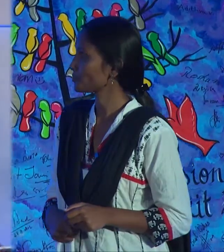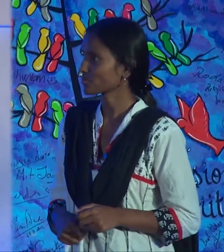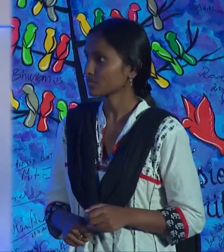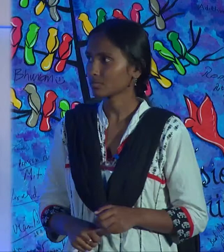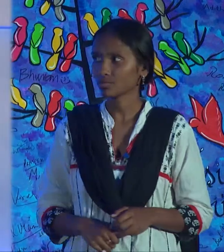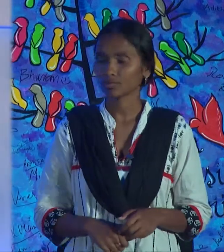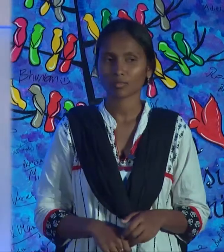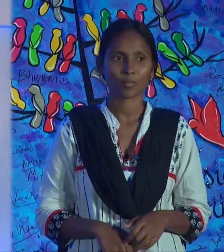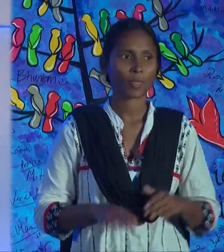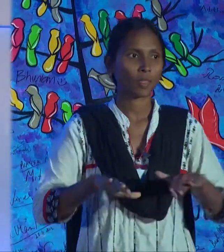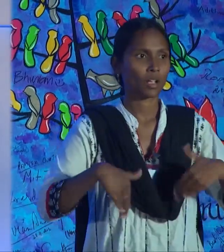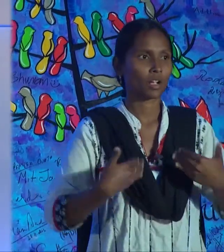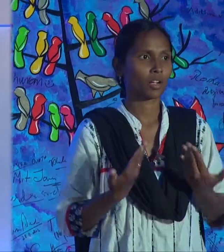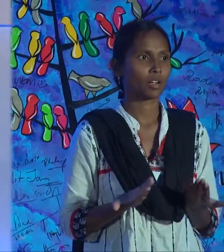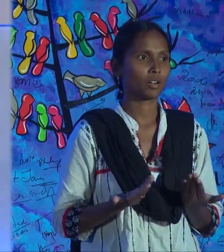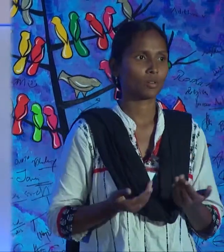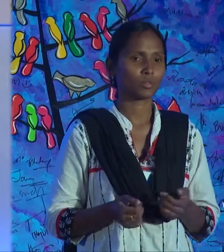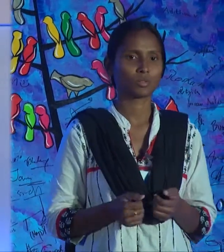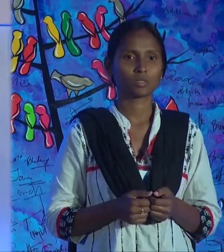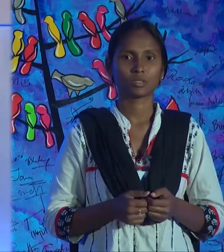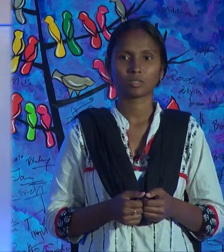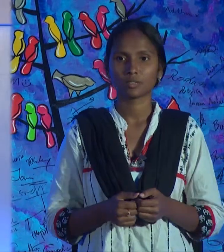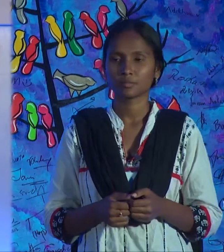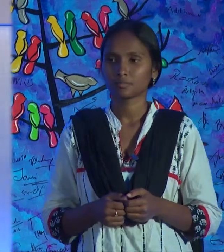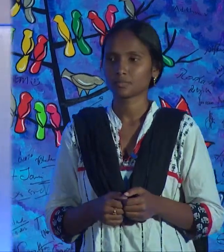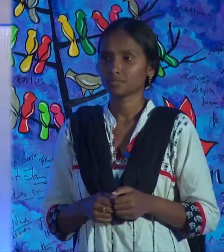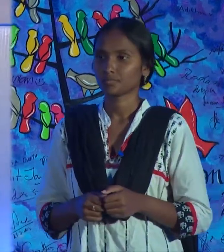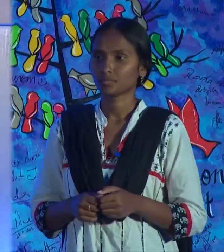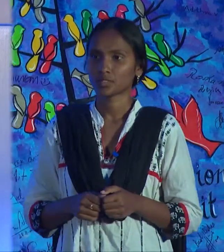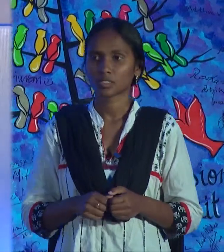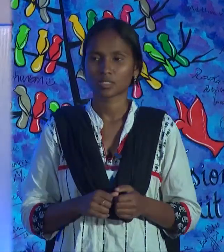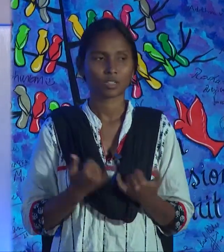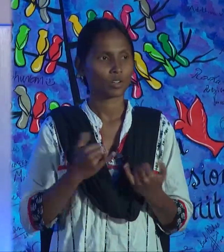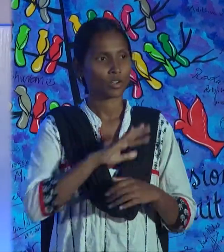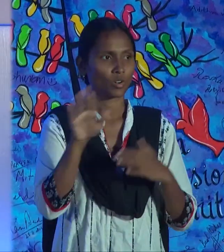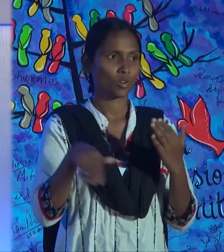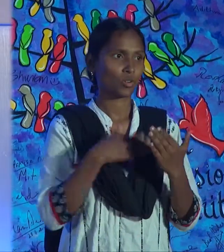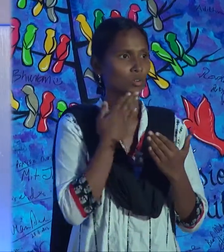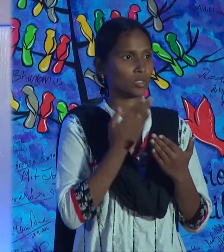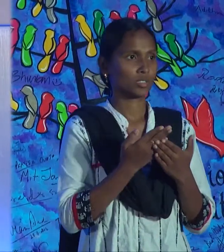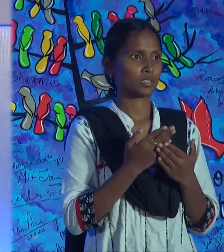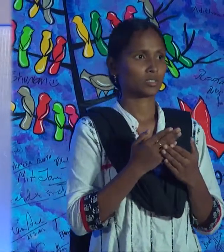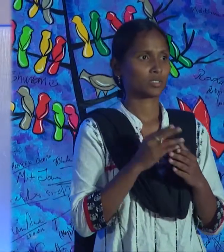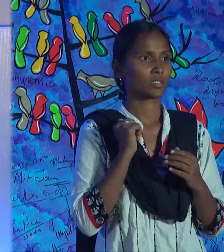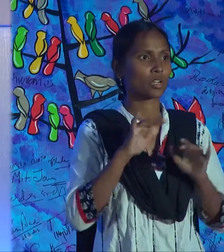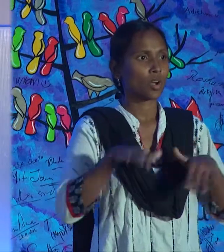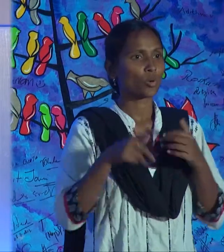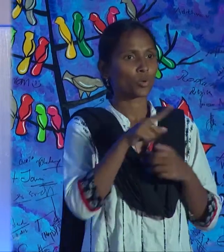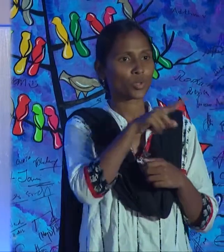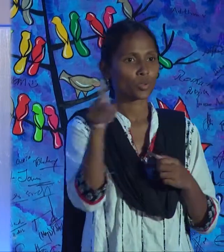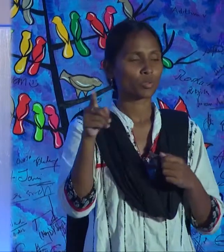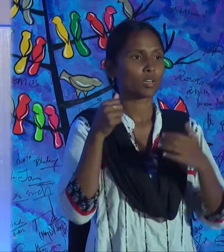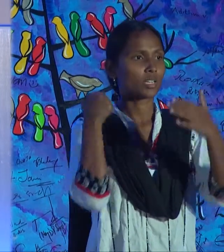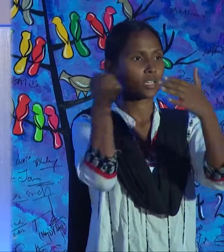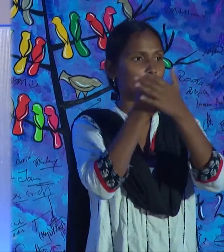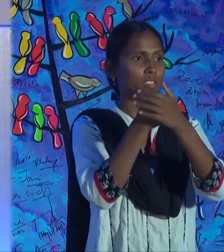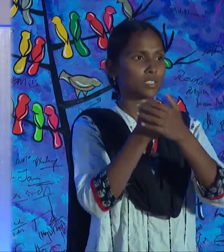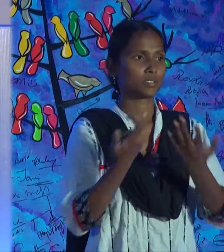Well, all this great, we came out with all this mindset, great things, but how do we achieve something like this?